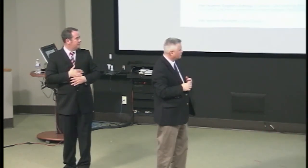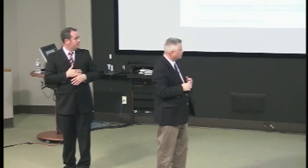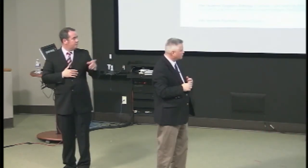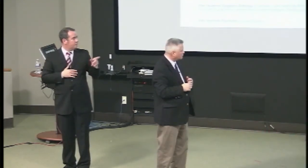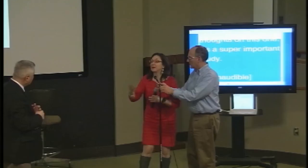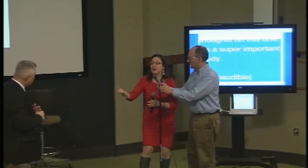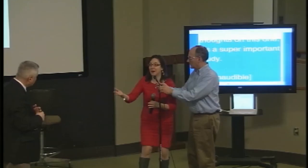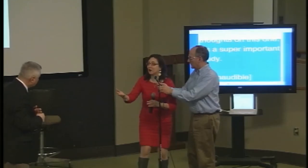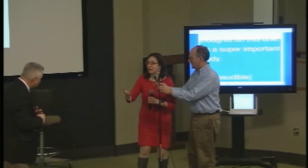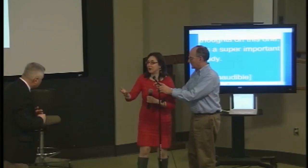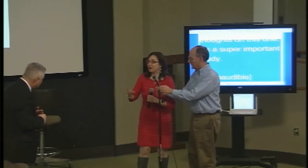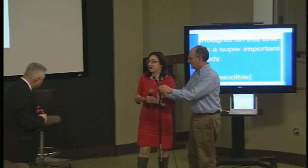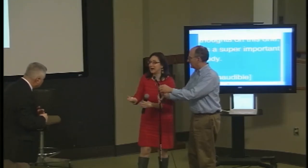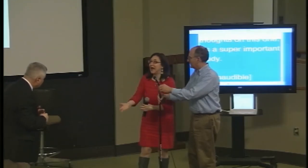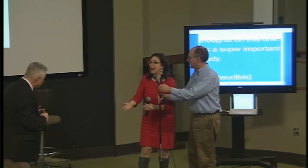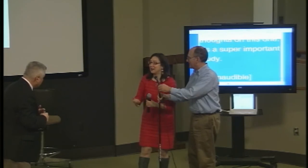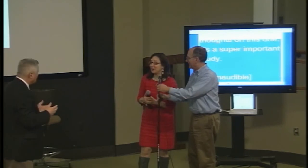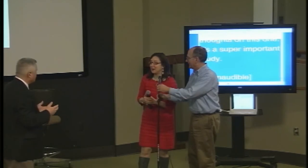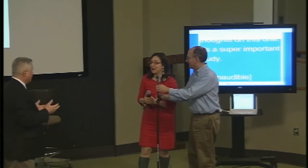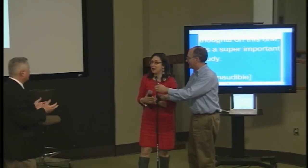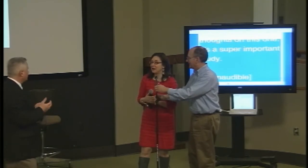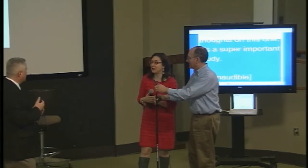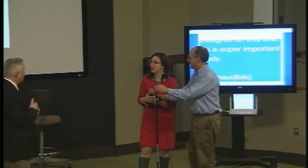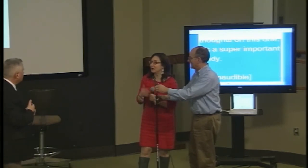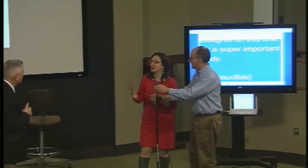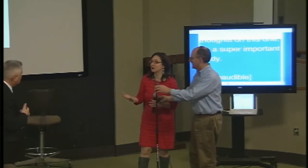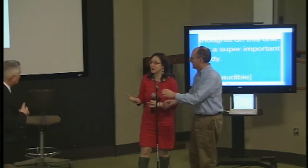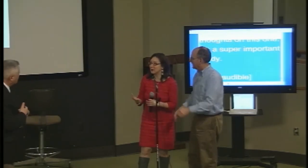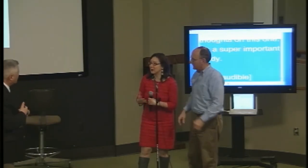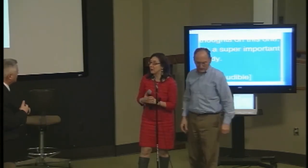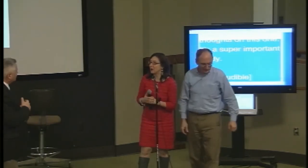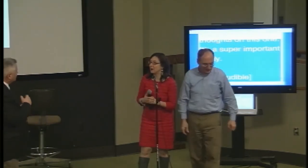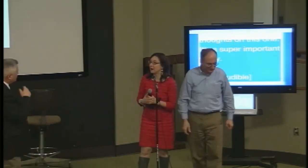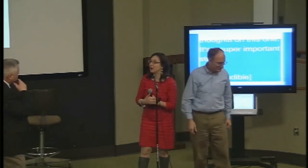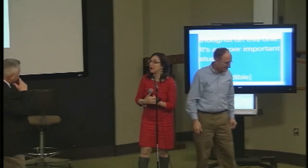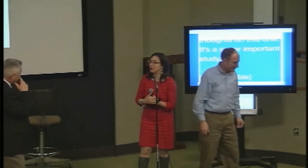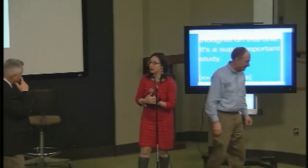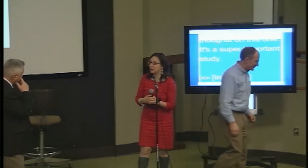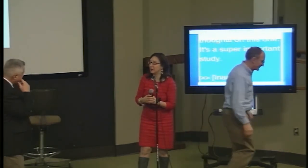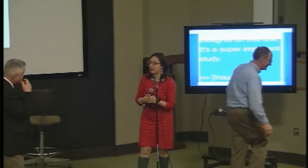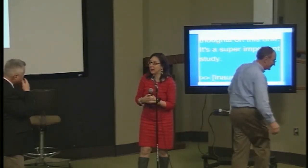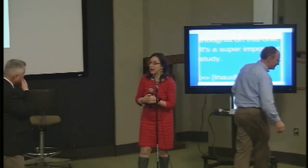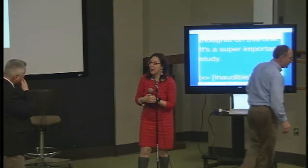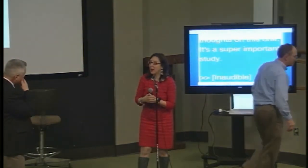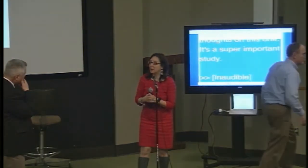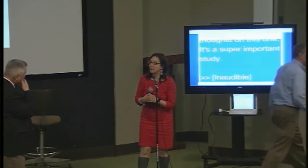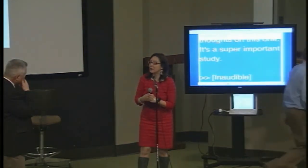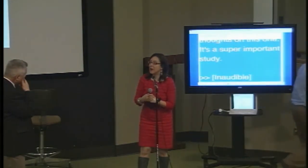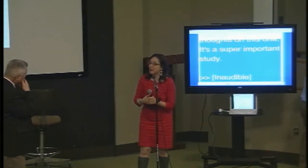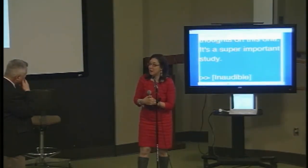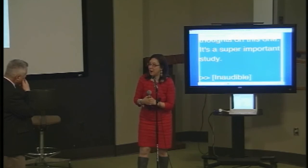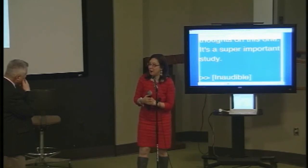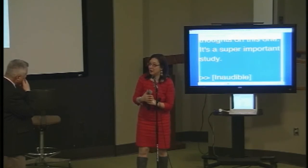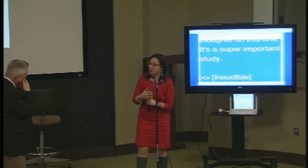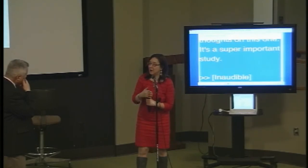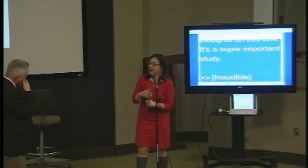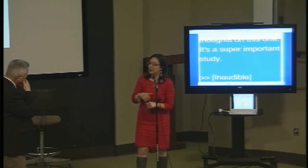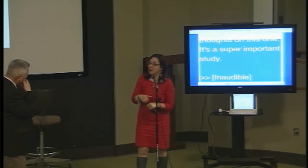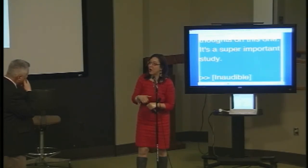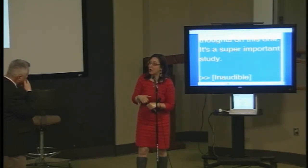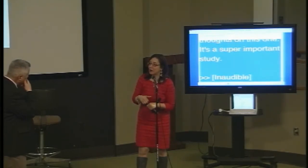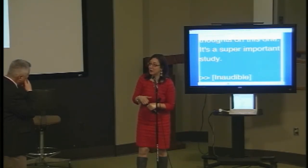just to say yes, that Right, the right. SES is extremely important, and we also see the very